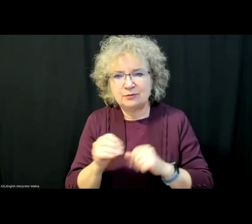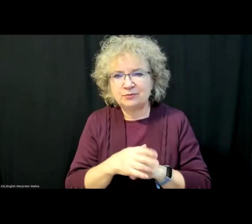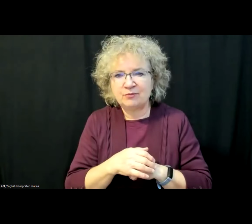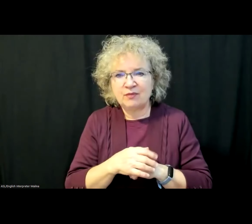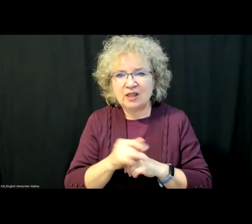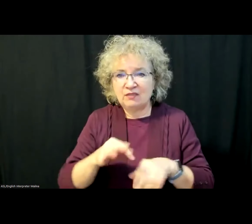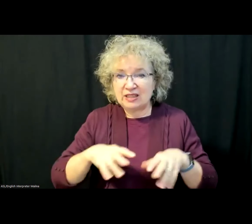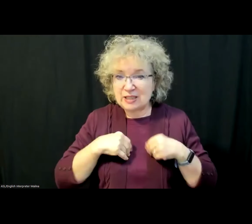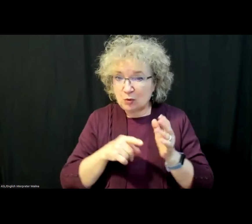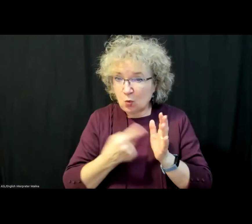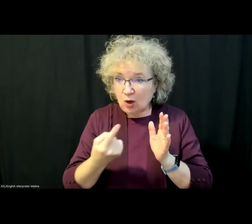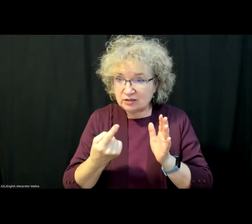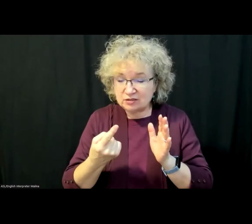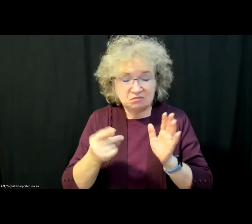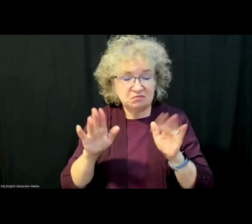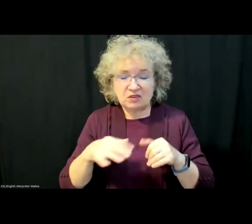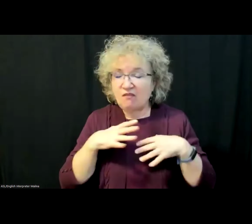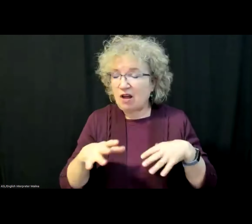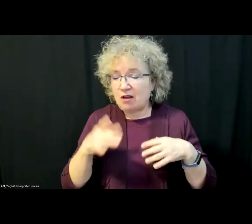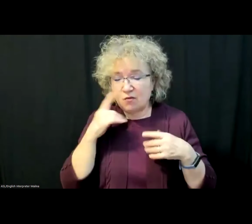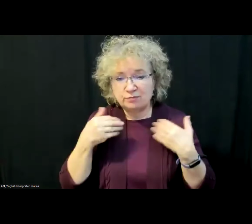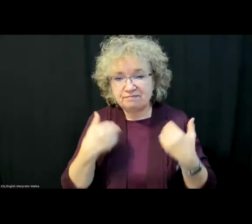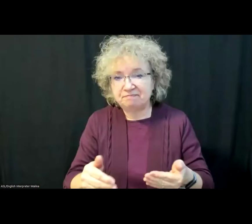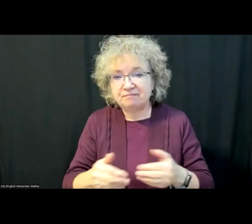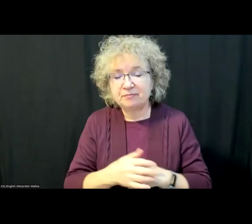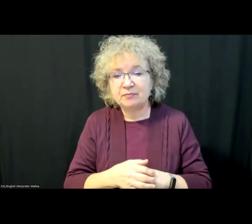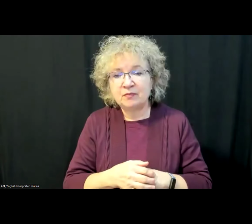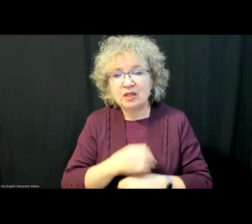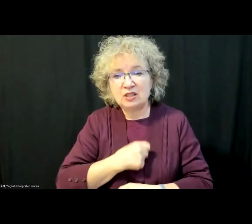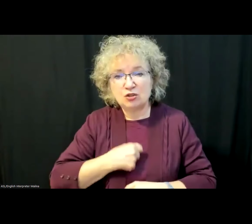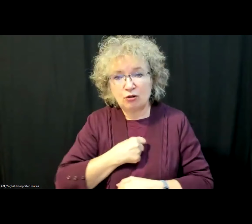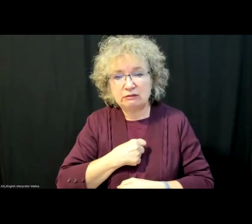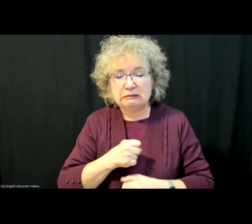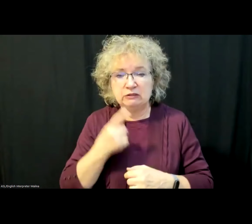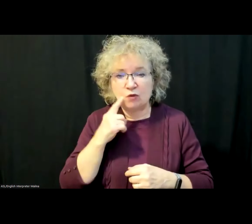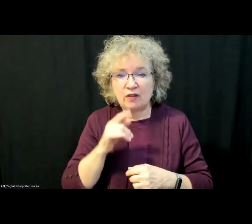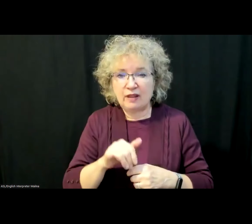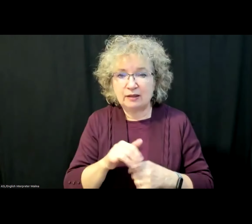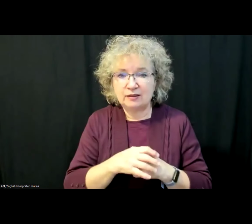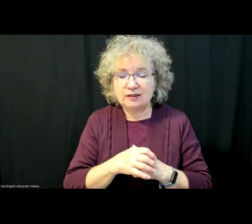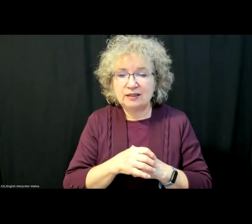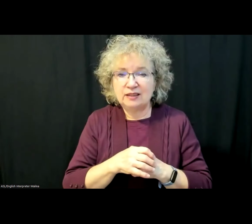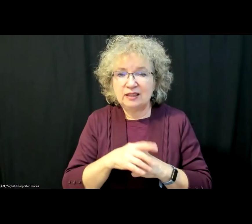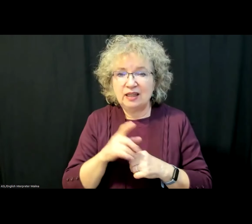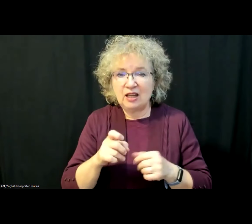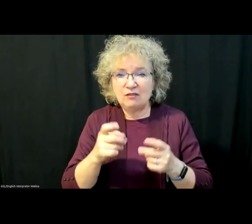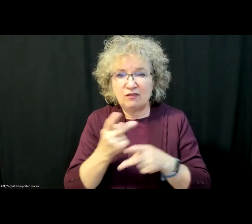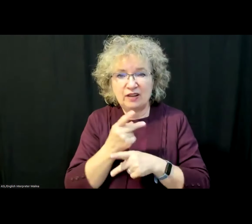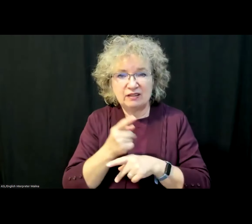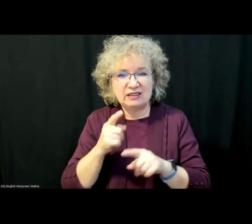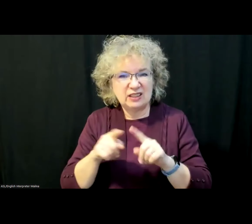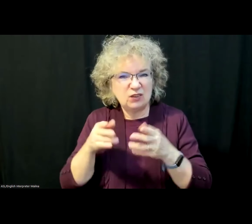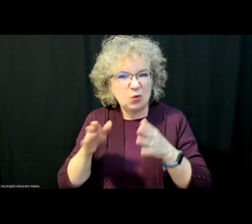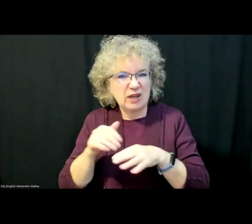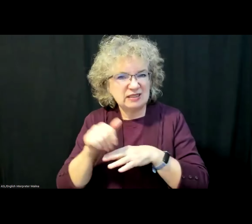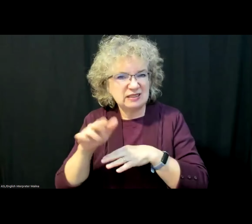accepted it once you should be good to go. So I do apologize for that. I'll have to consider a different way of sending next time so